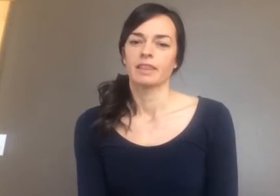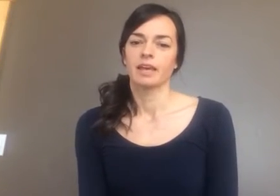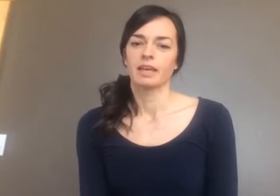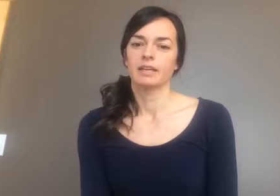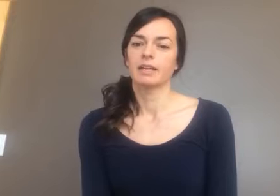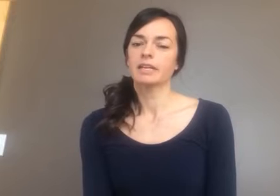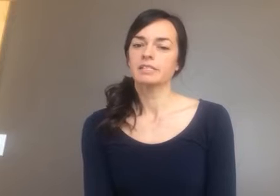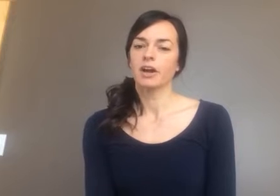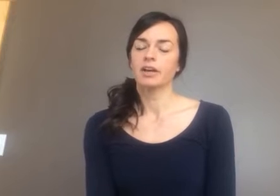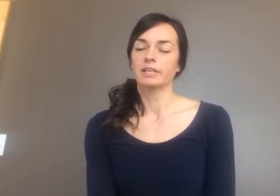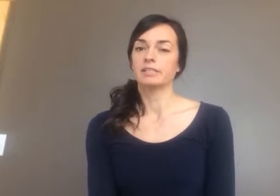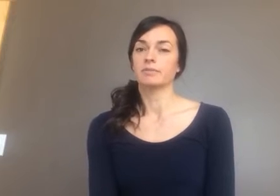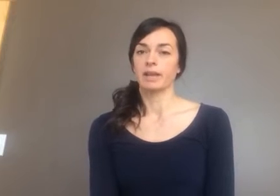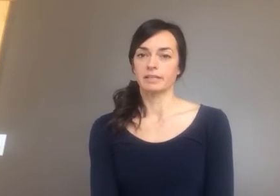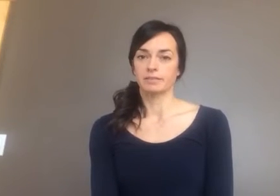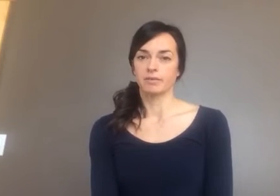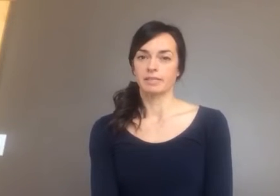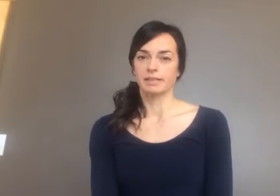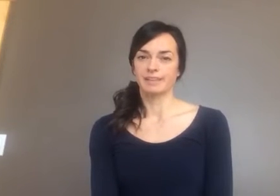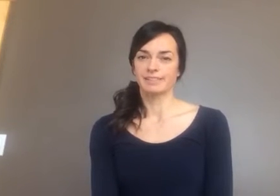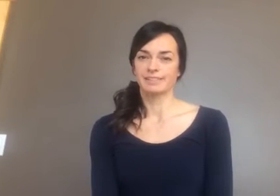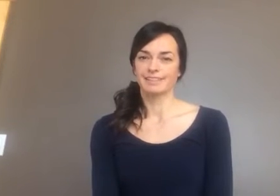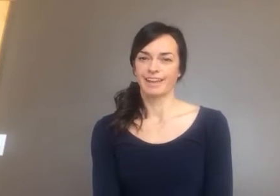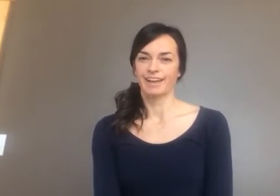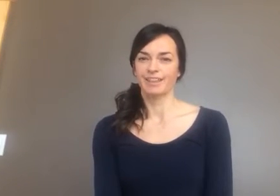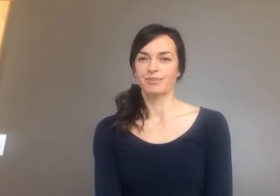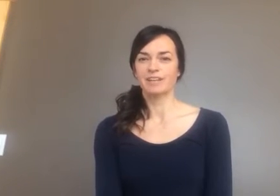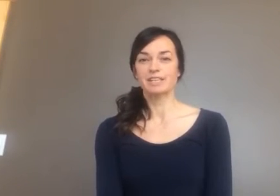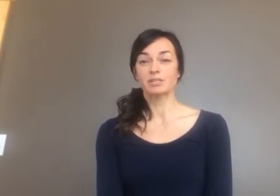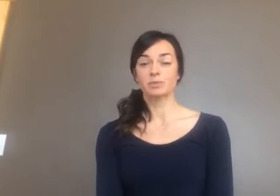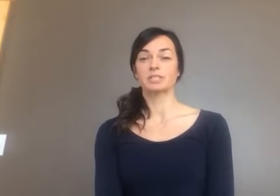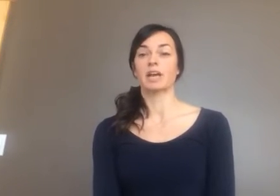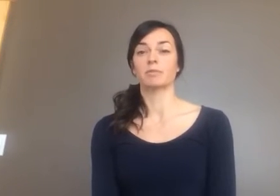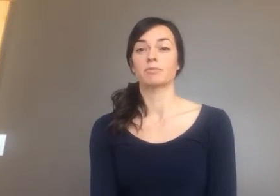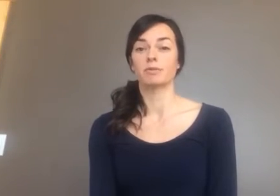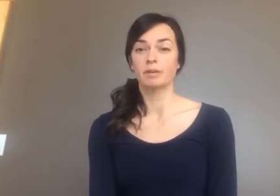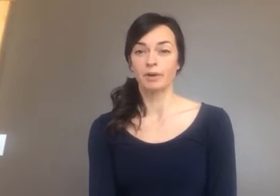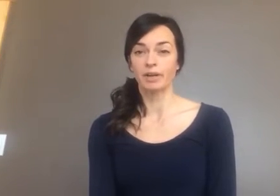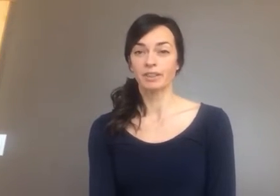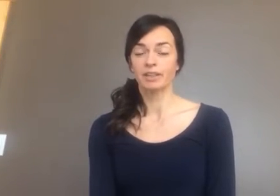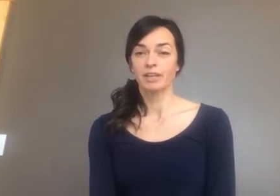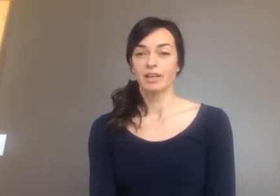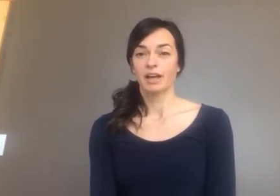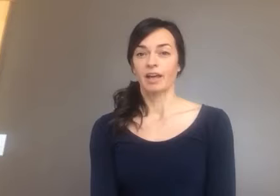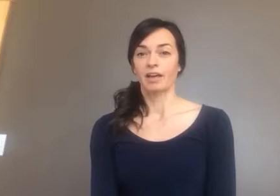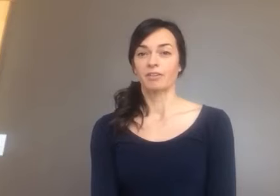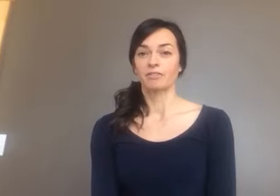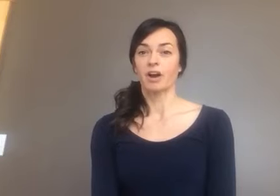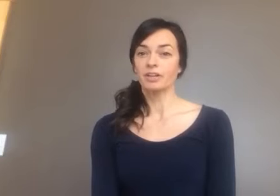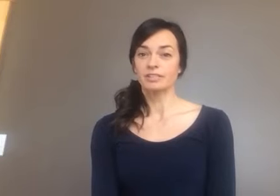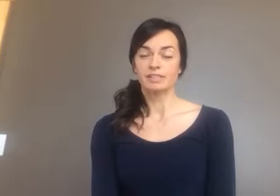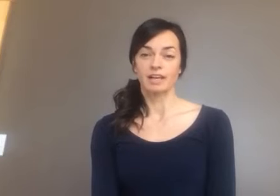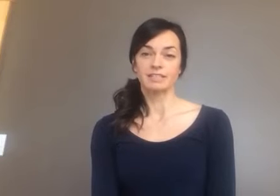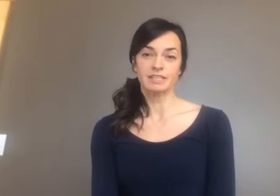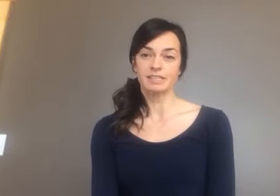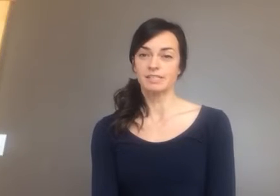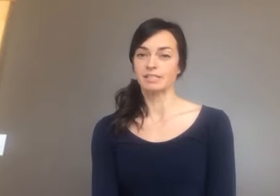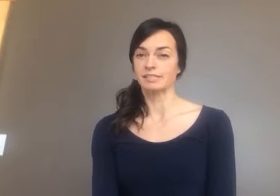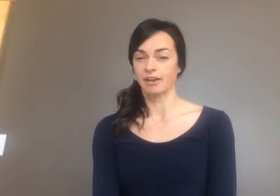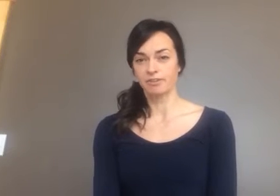The next card is the Renaissance. The Renaissance were a time of rebirth of arts and ideas and